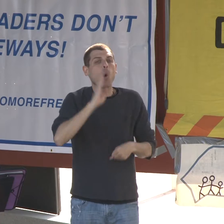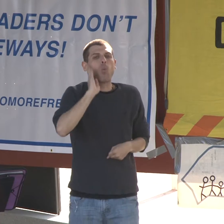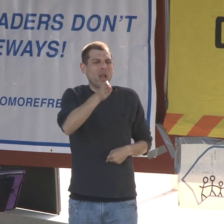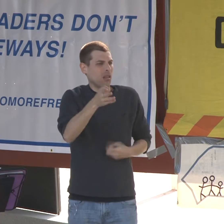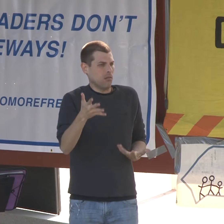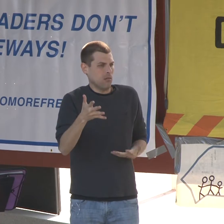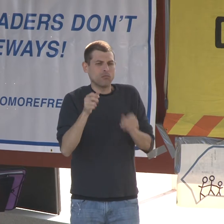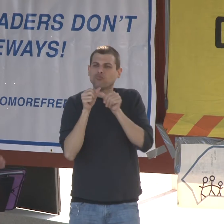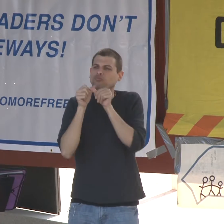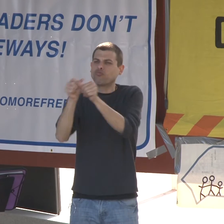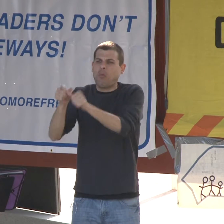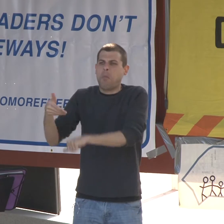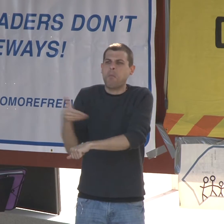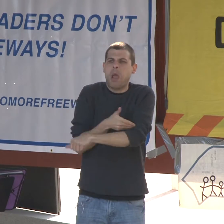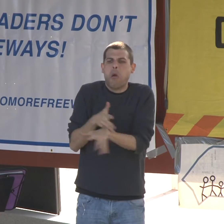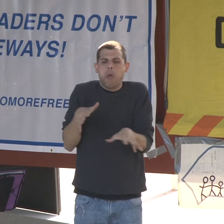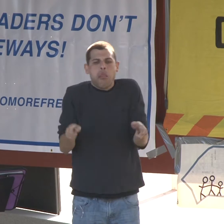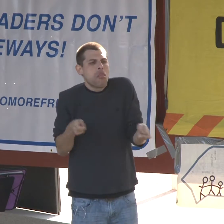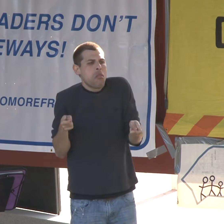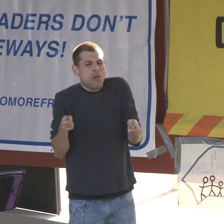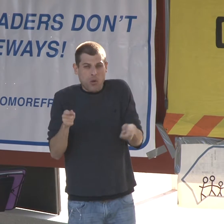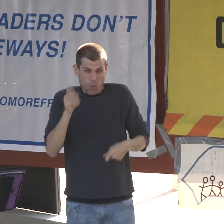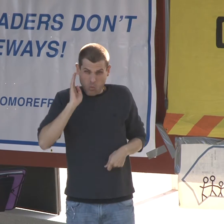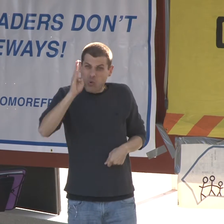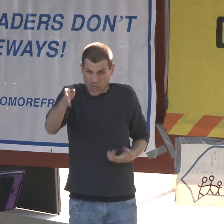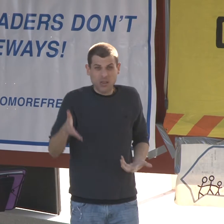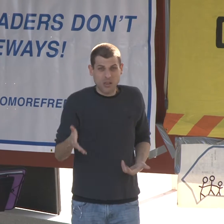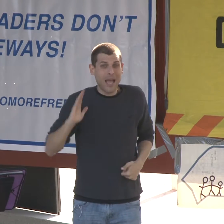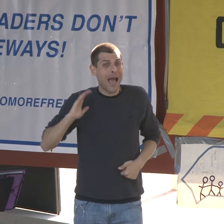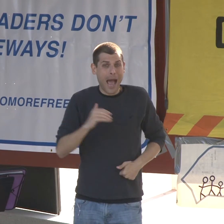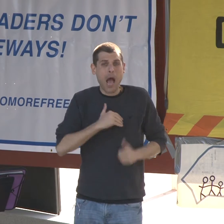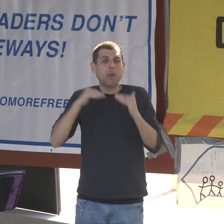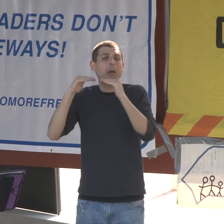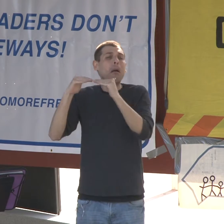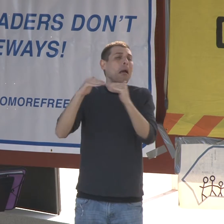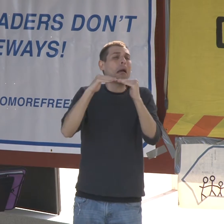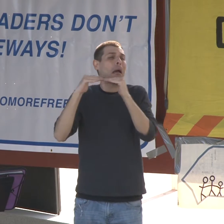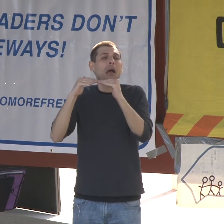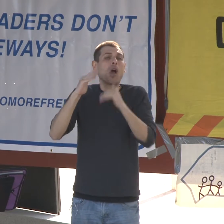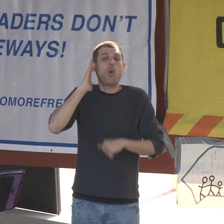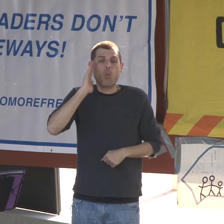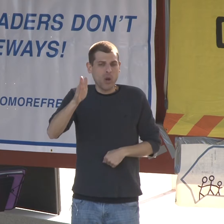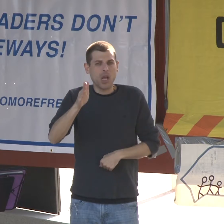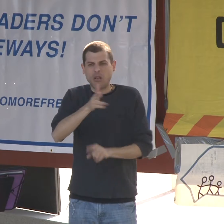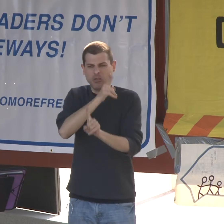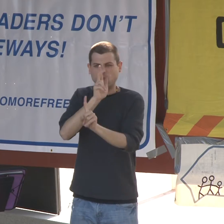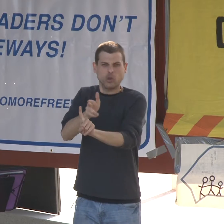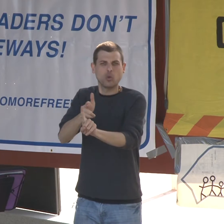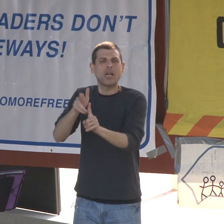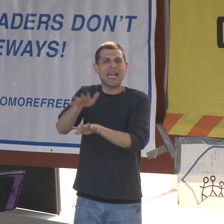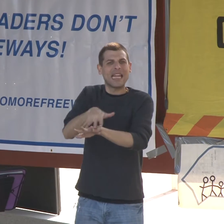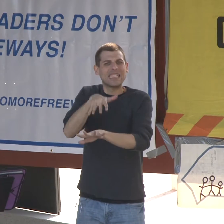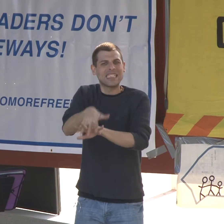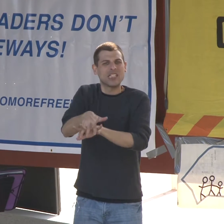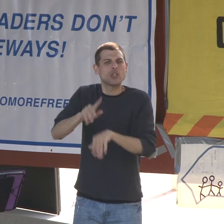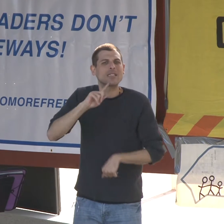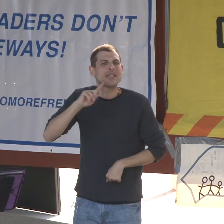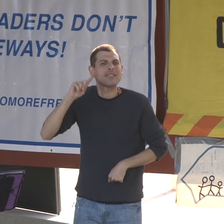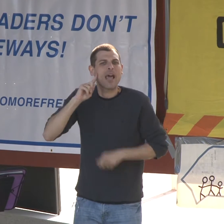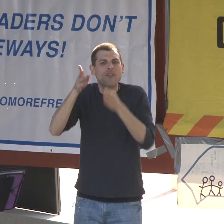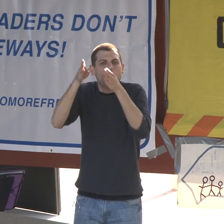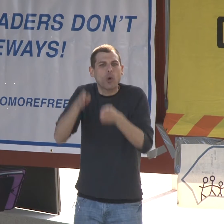their liberal capitalism. Our dictatorship will shoot a deaf indigenous woodcarver in the back for not hearing